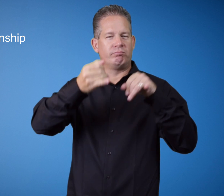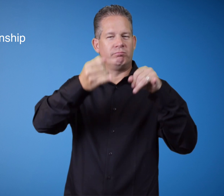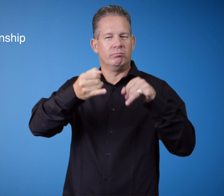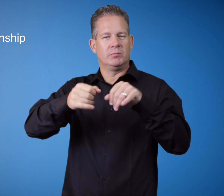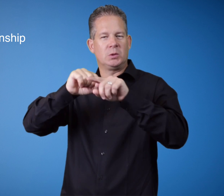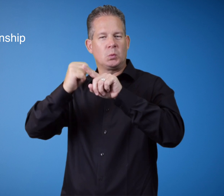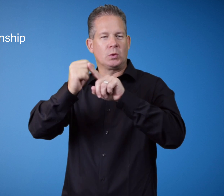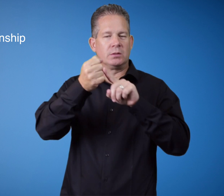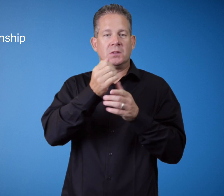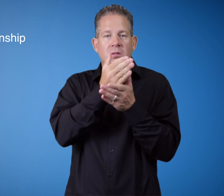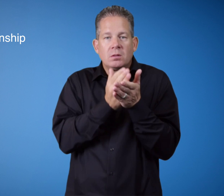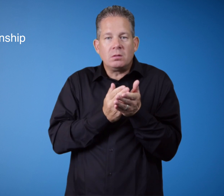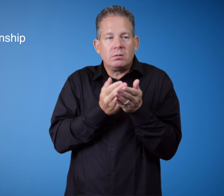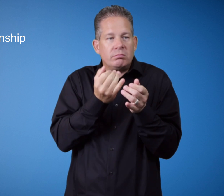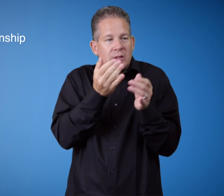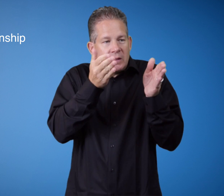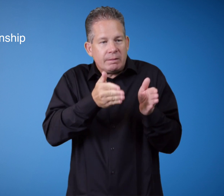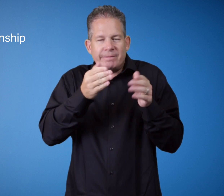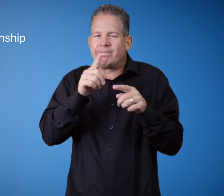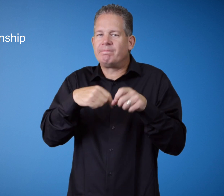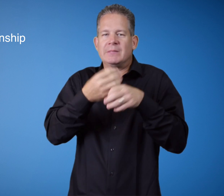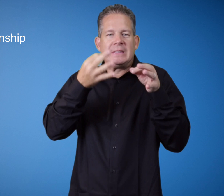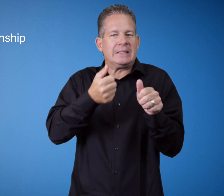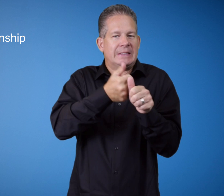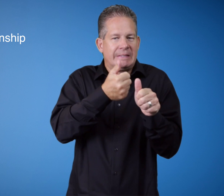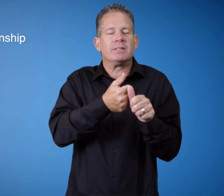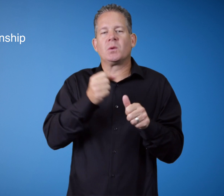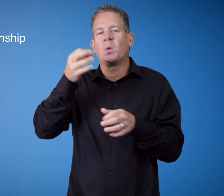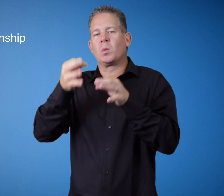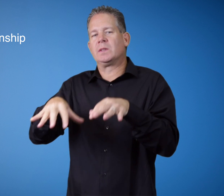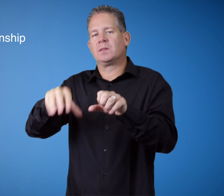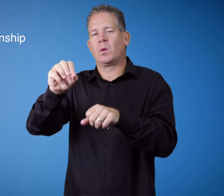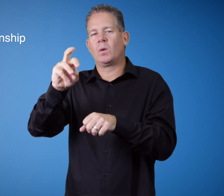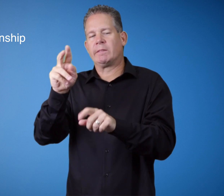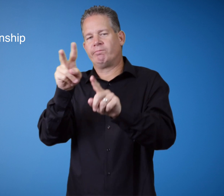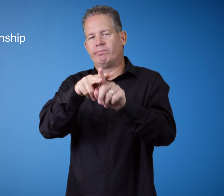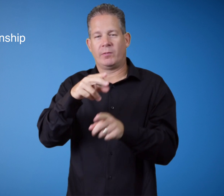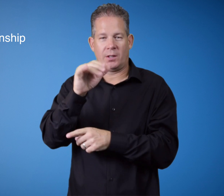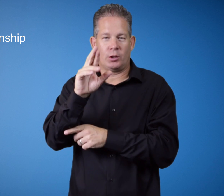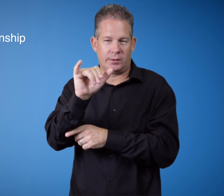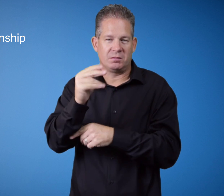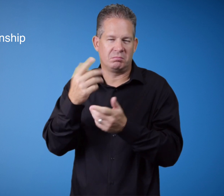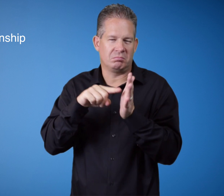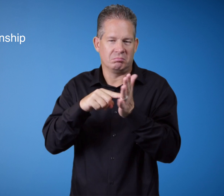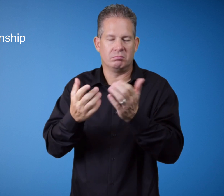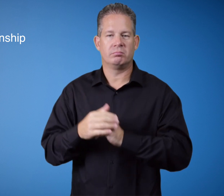It depends on each individual situation. Some individuals are not able to make decisions for themselves, so the court will appoint a